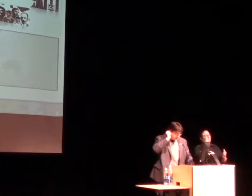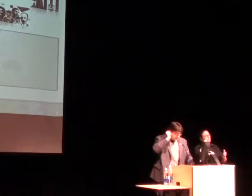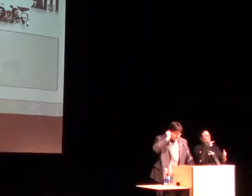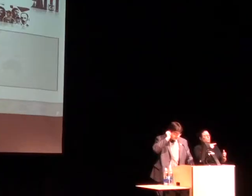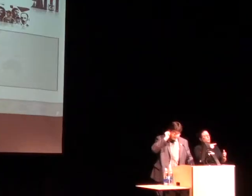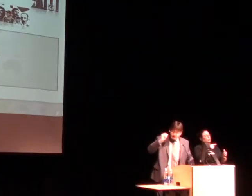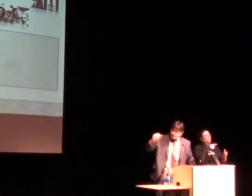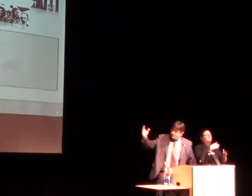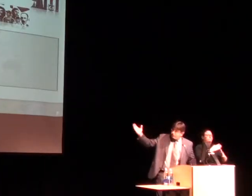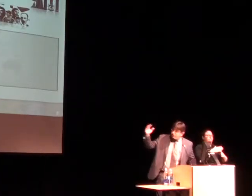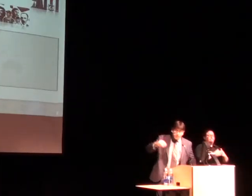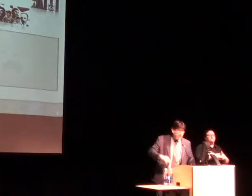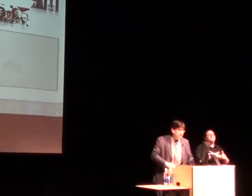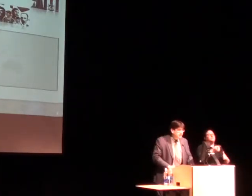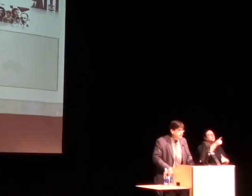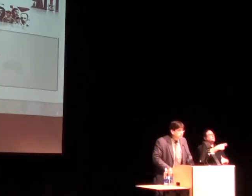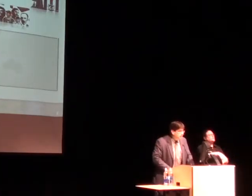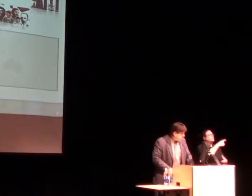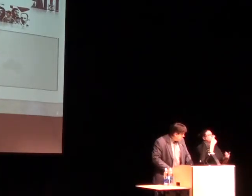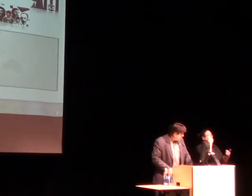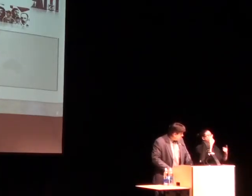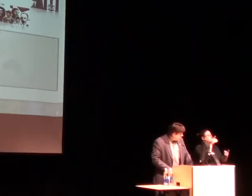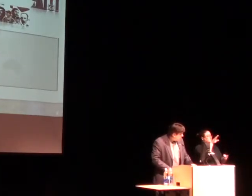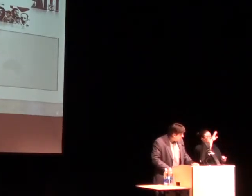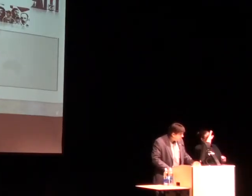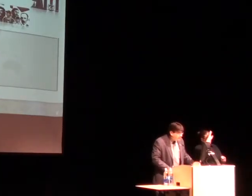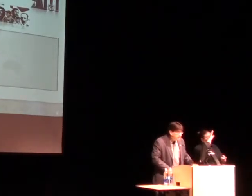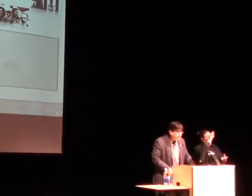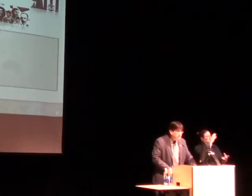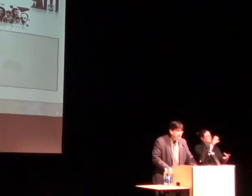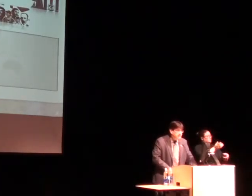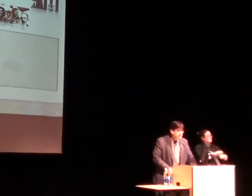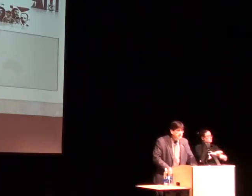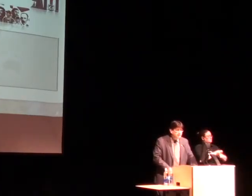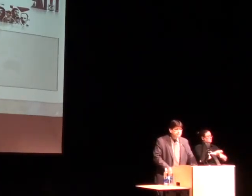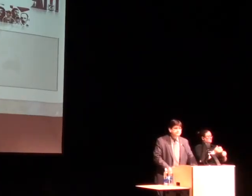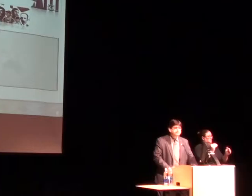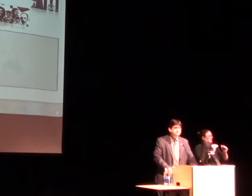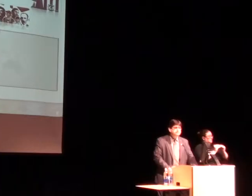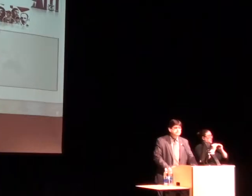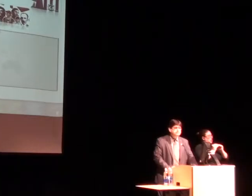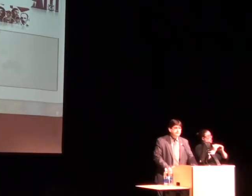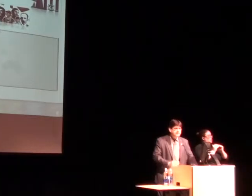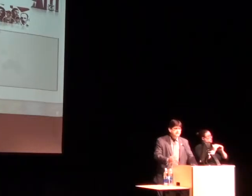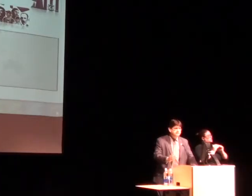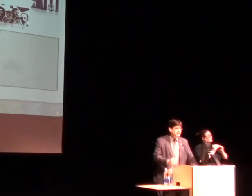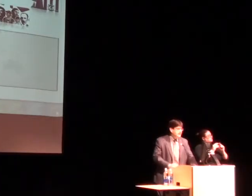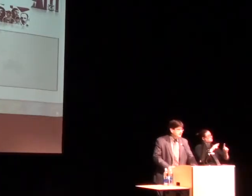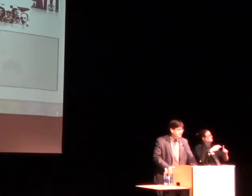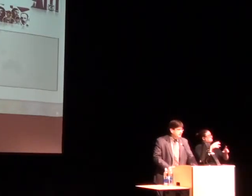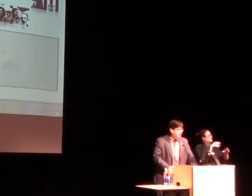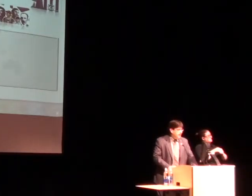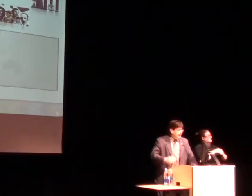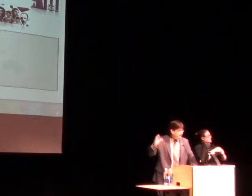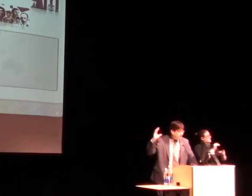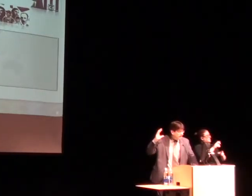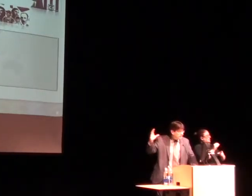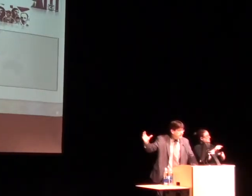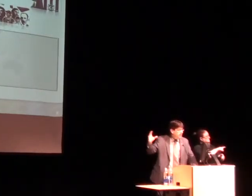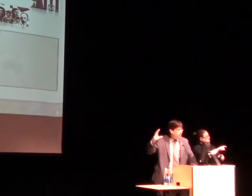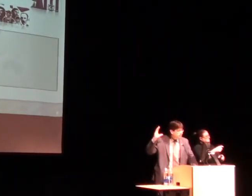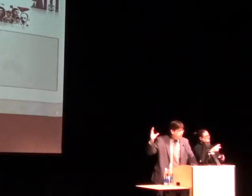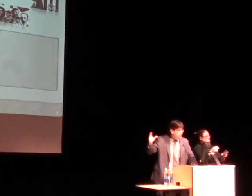for the end. Do you consider that Cuba receives fair treatment in the media? This is for the end.